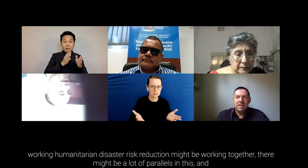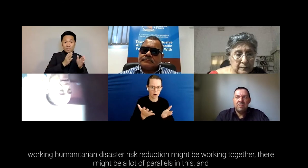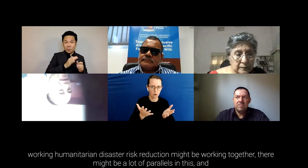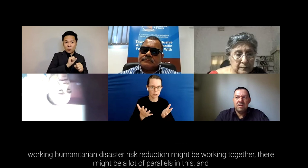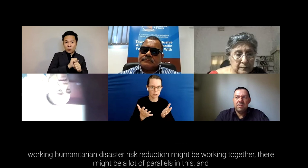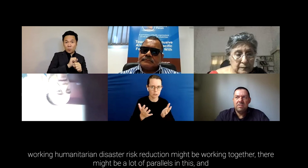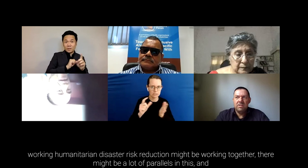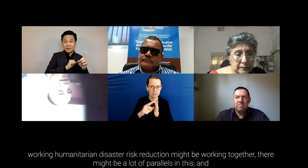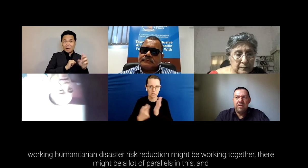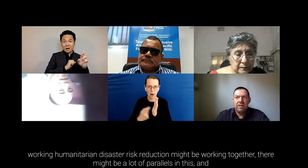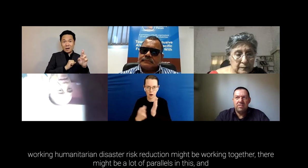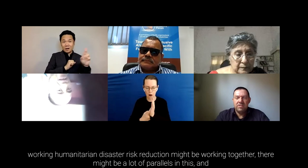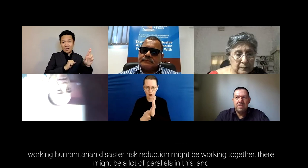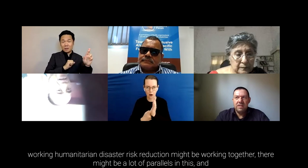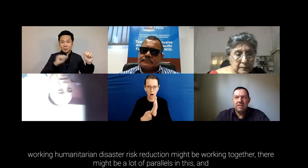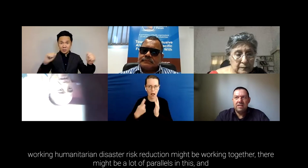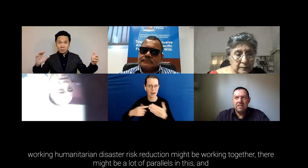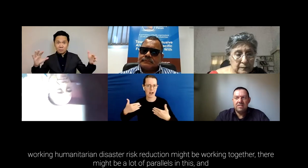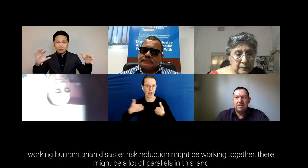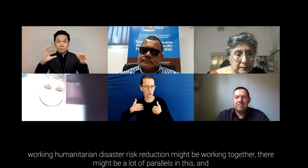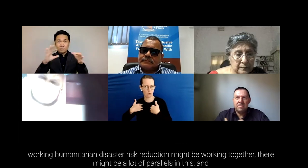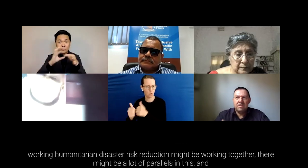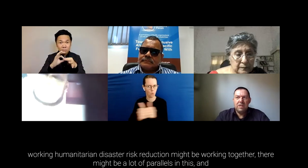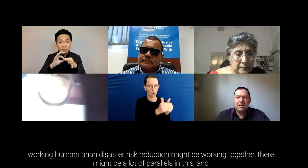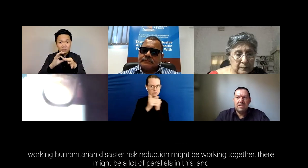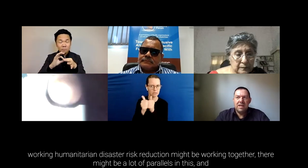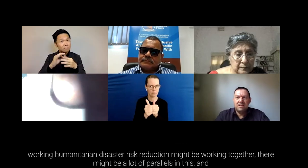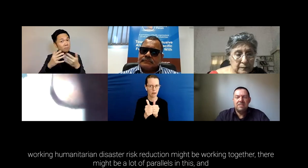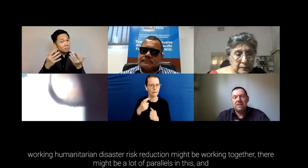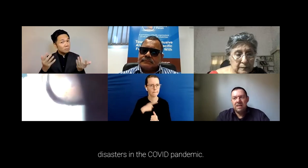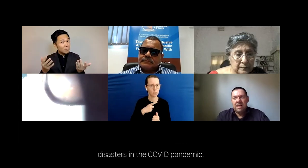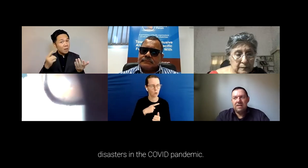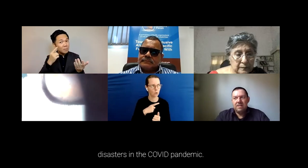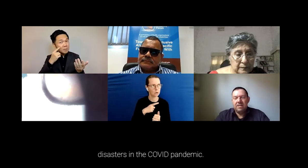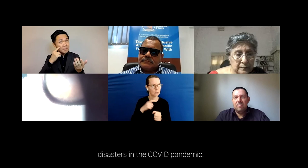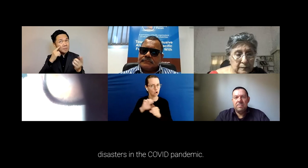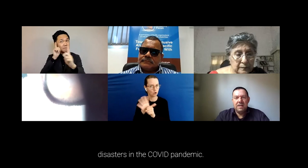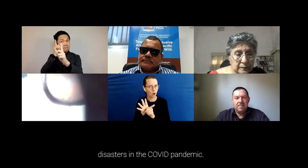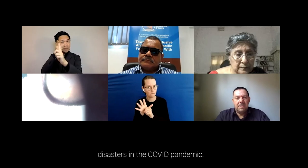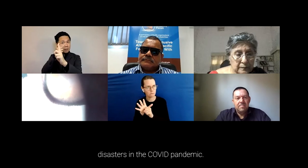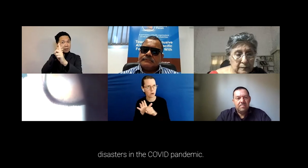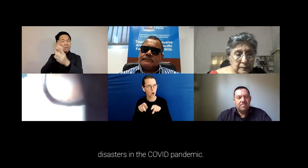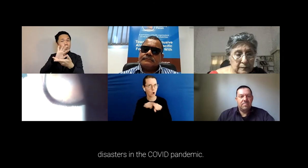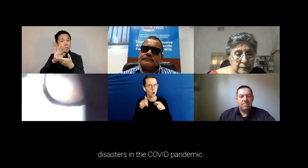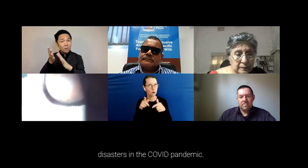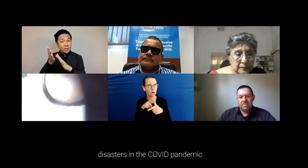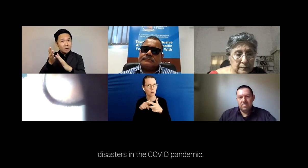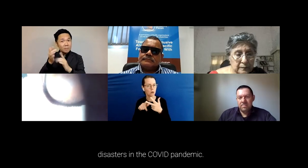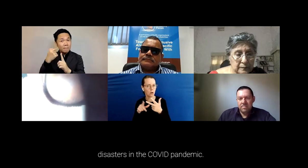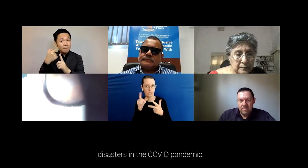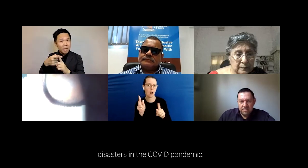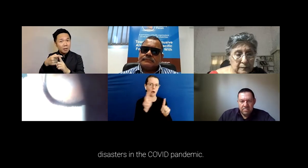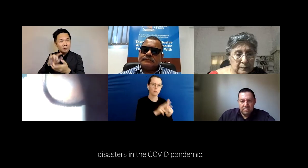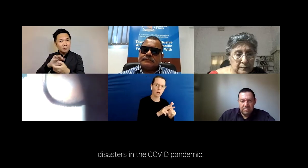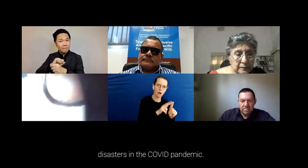working together, as there might be quite a lot of parallels in in disasters and in the COVID pandemic.